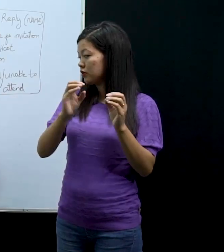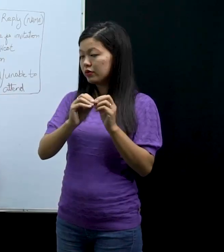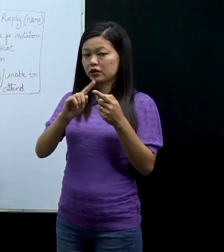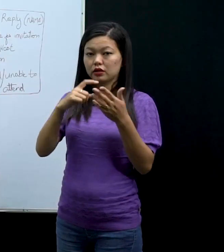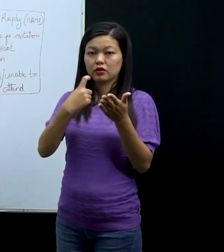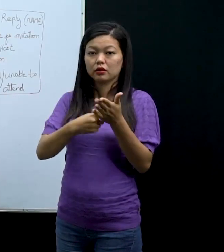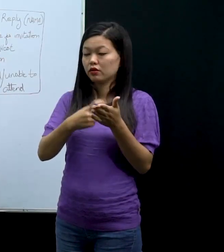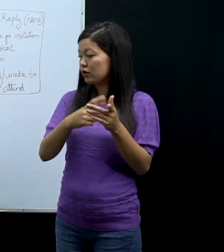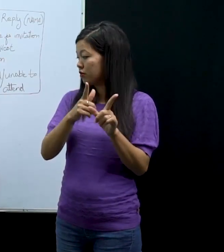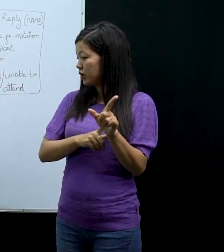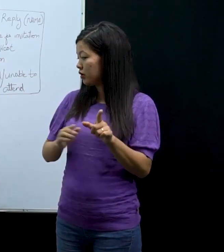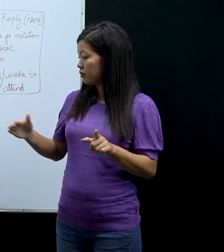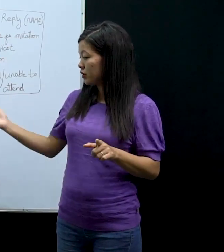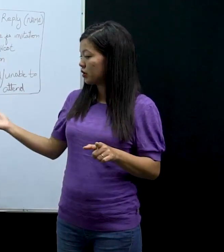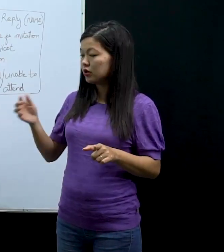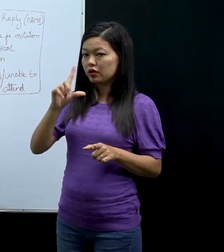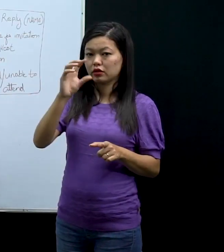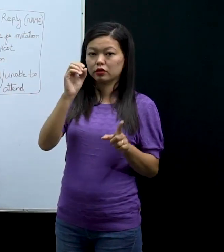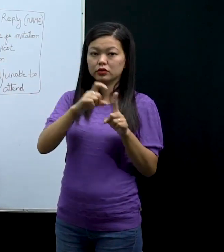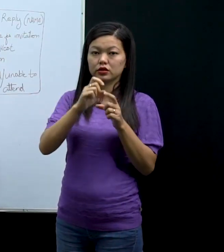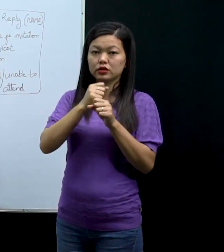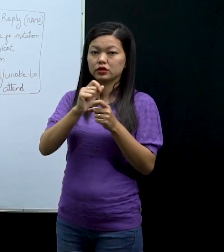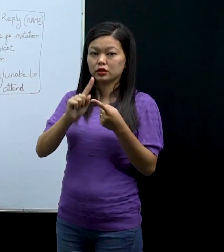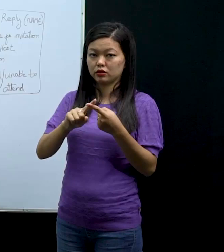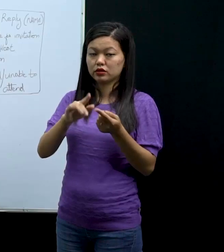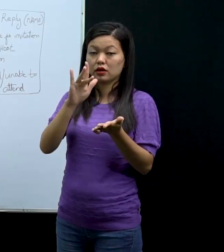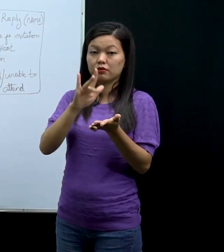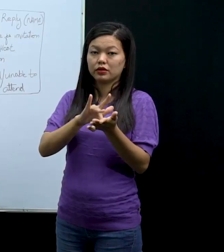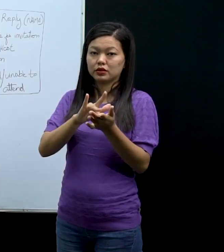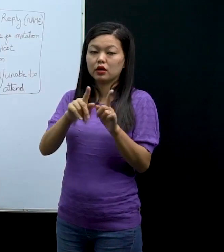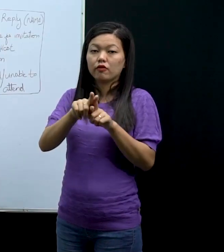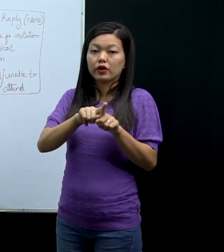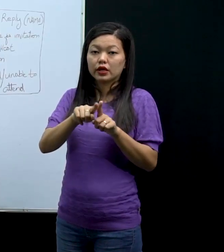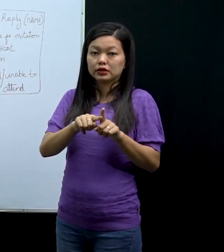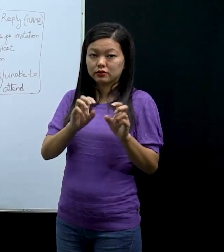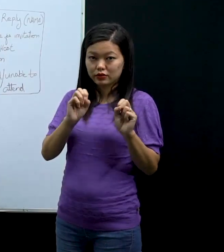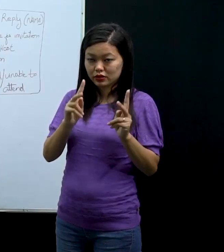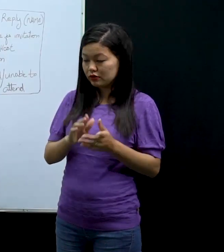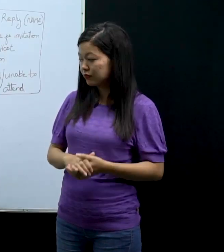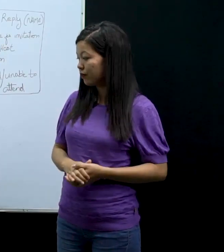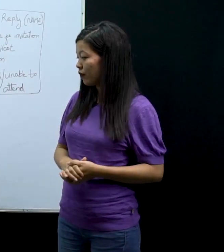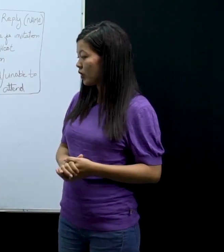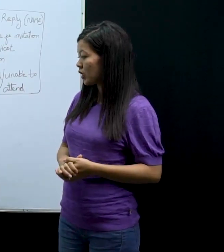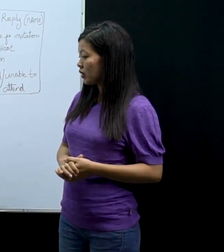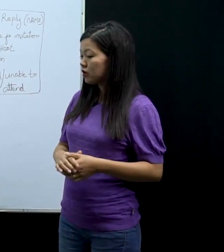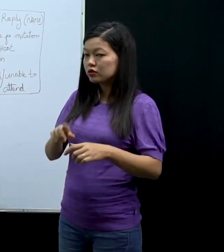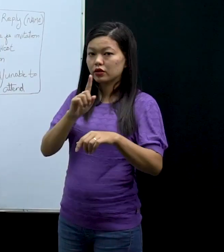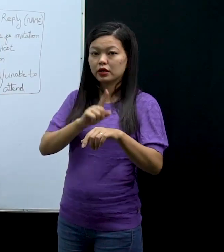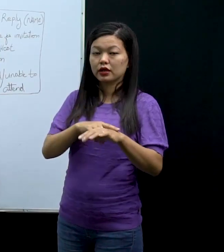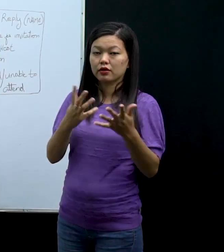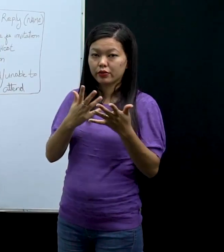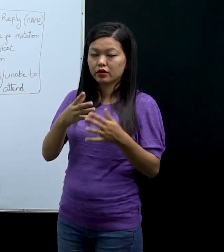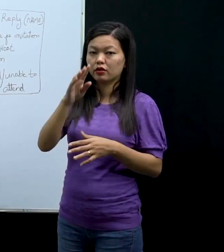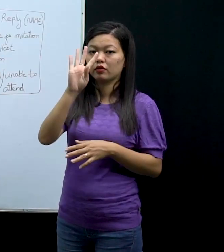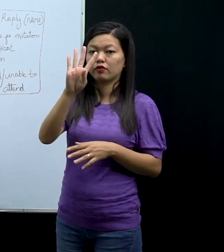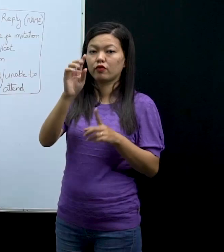come after the celebration is over, that friend will not feel good, plus you also will not feel good. When you are